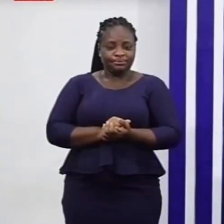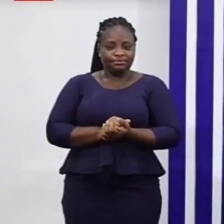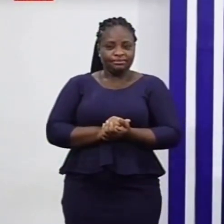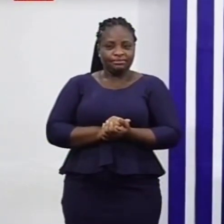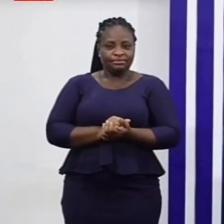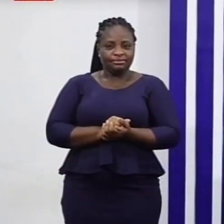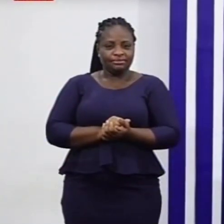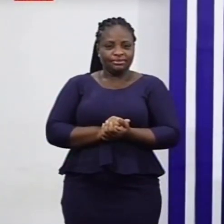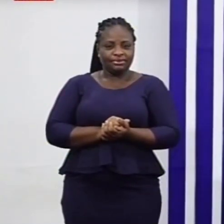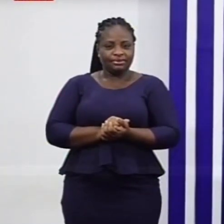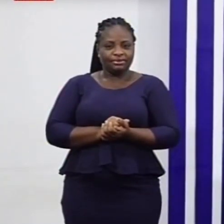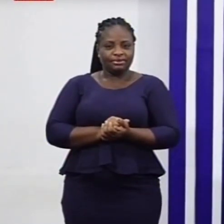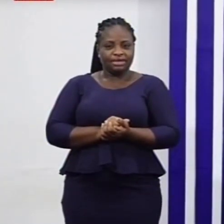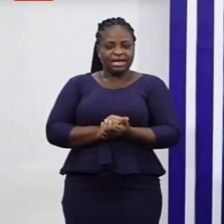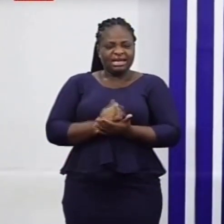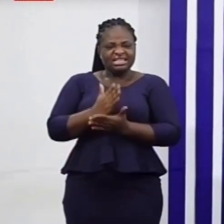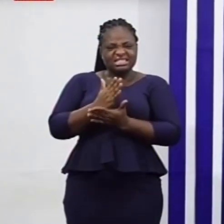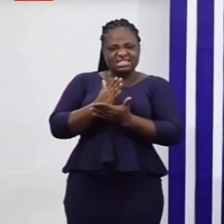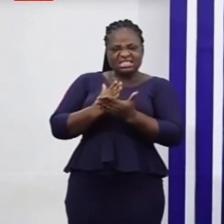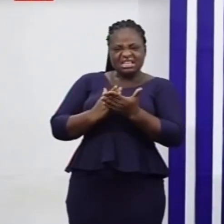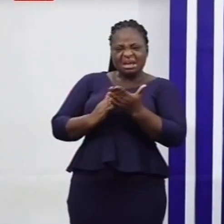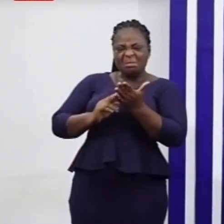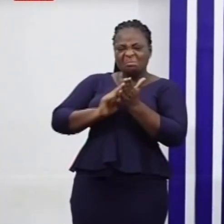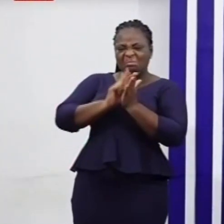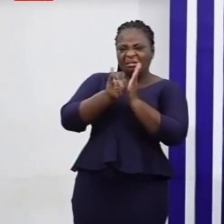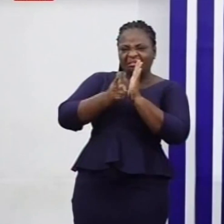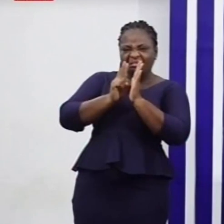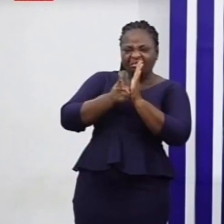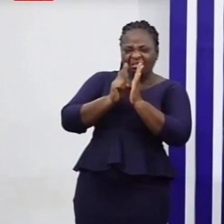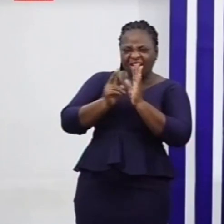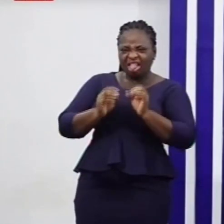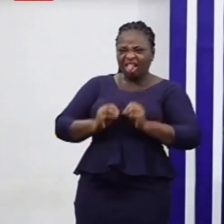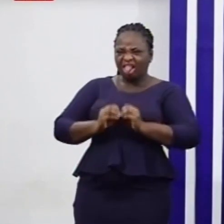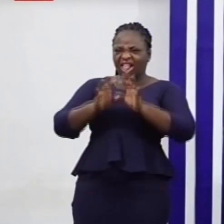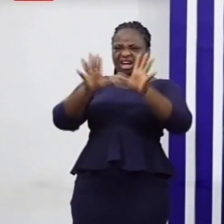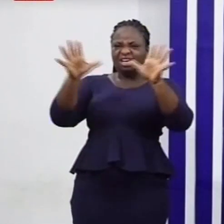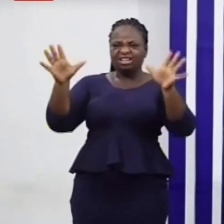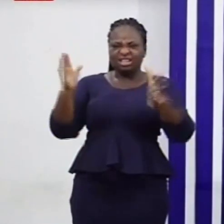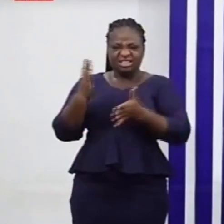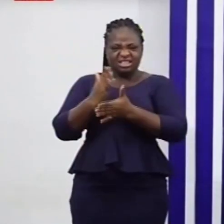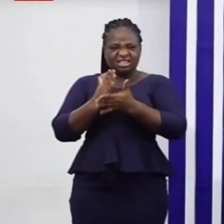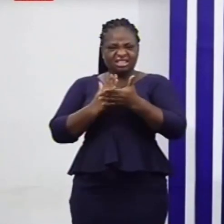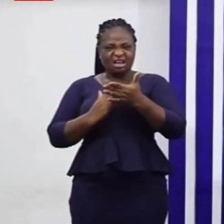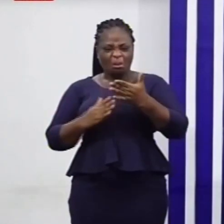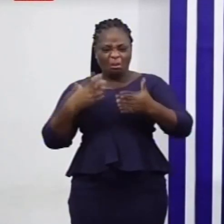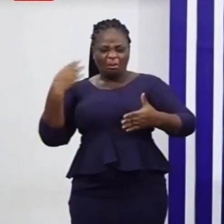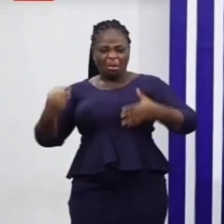some videos is gone viral concerning some brutalities